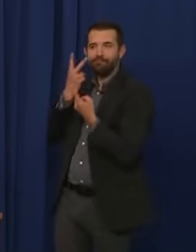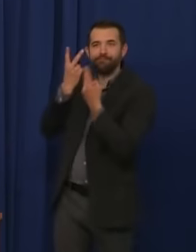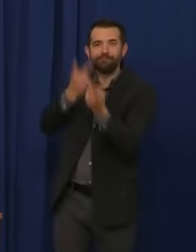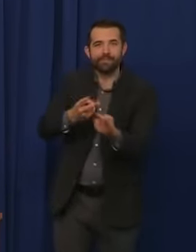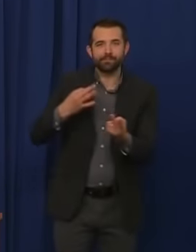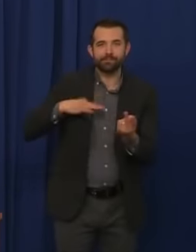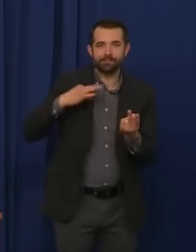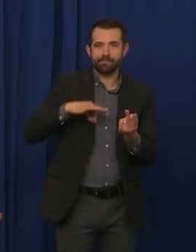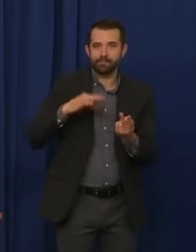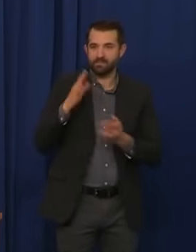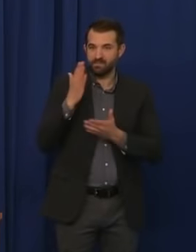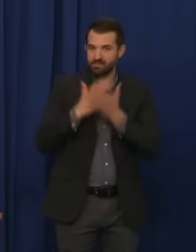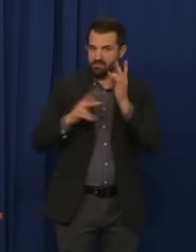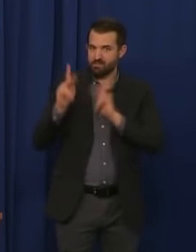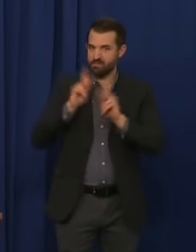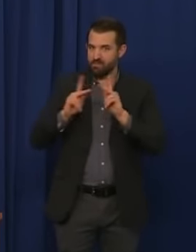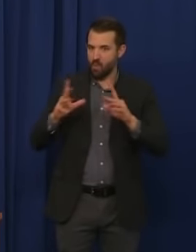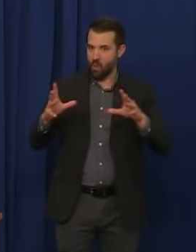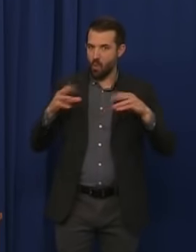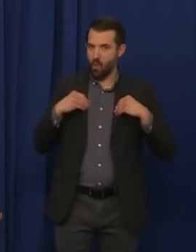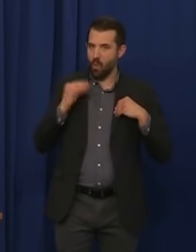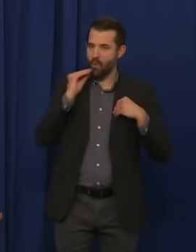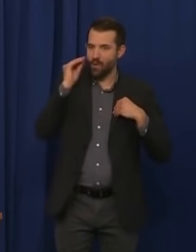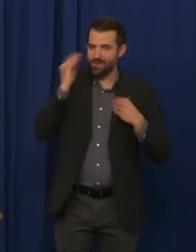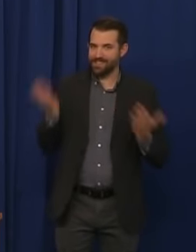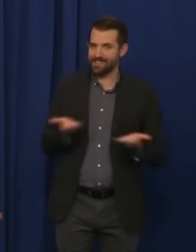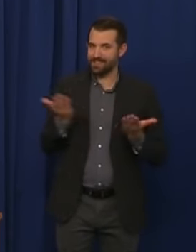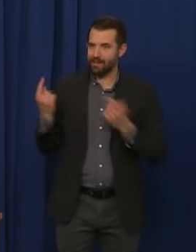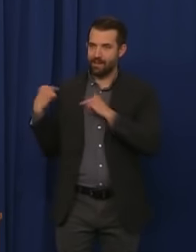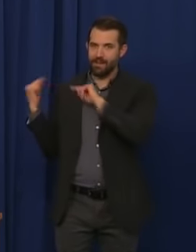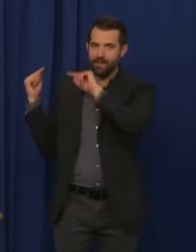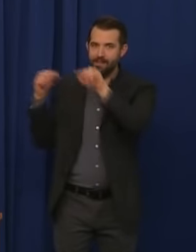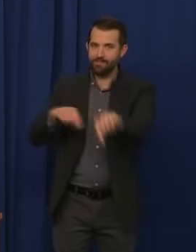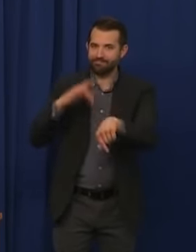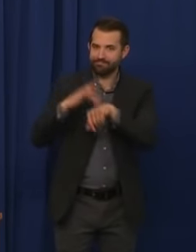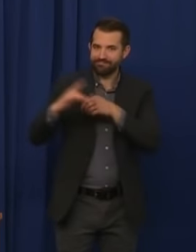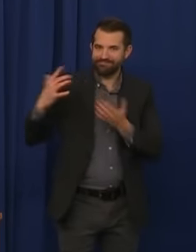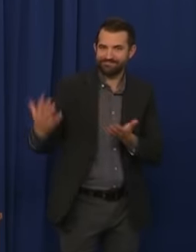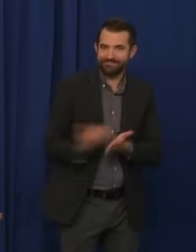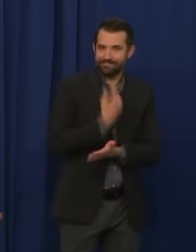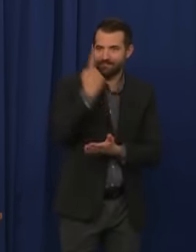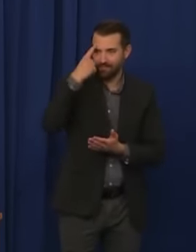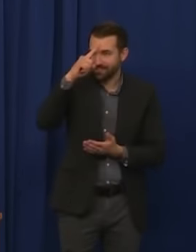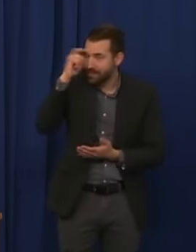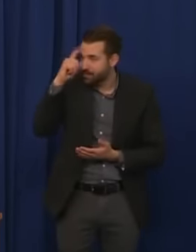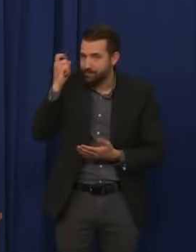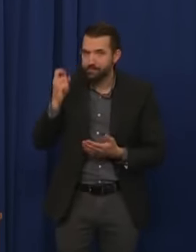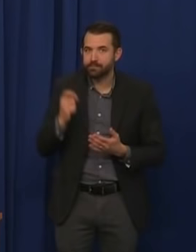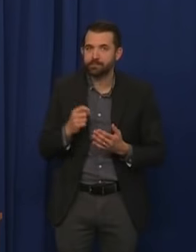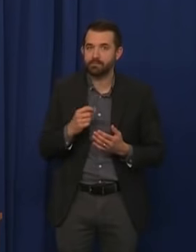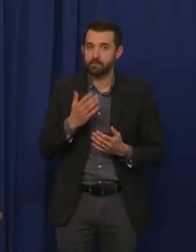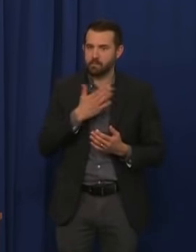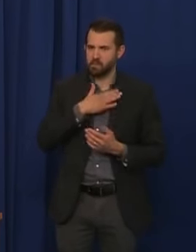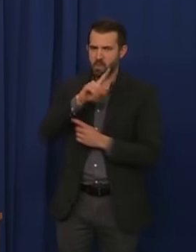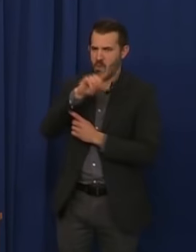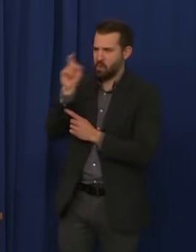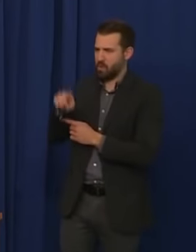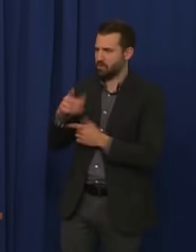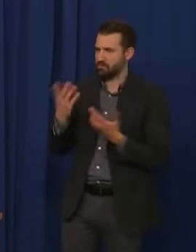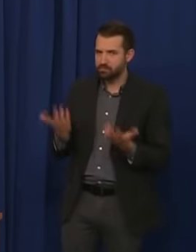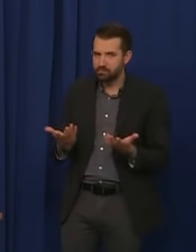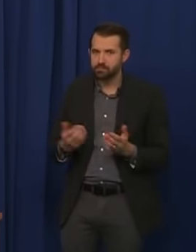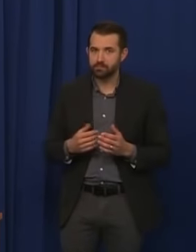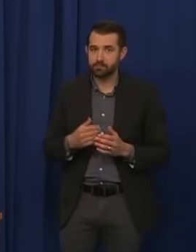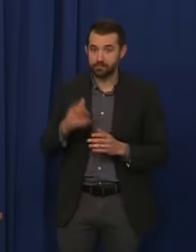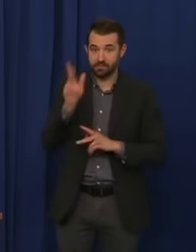here returning early for the summer. And so some of the questions are, if people from